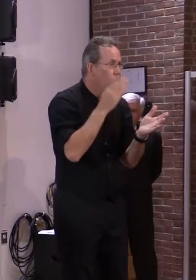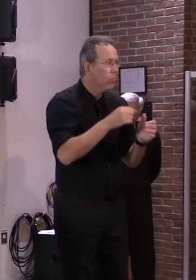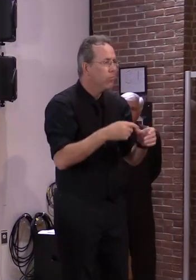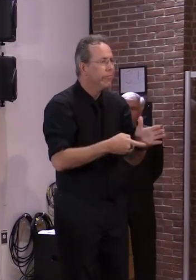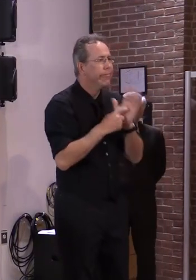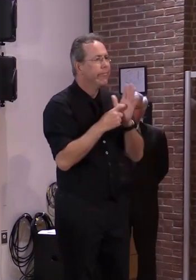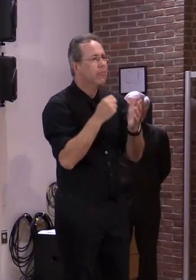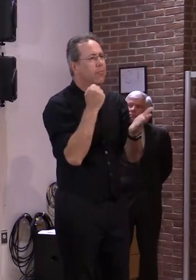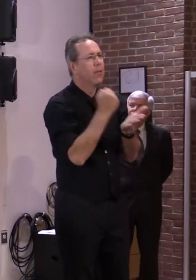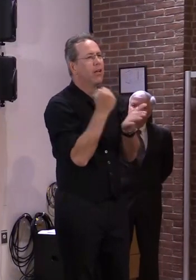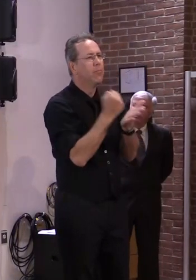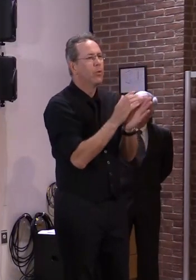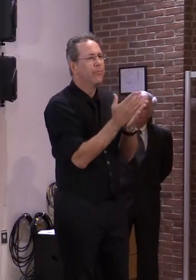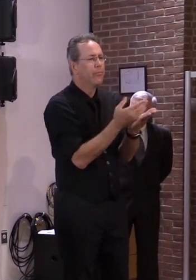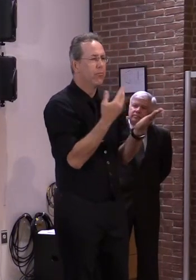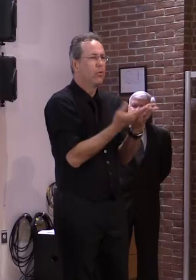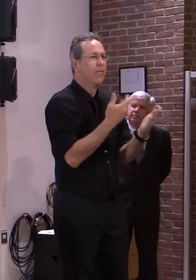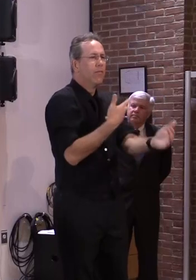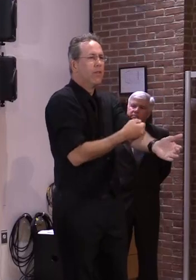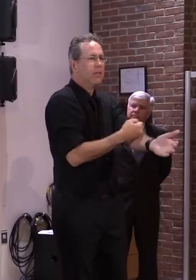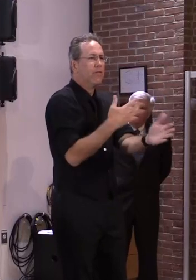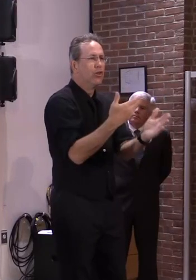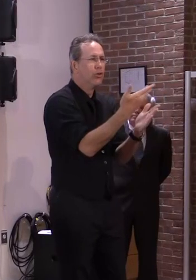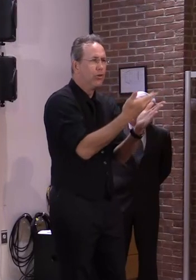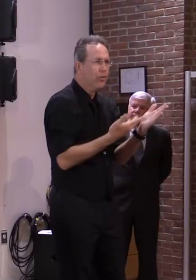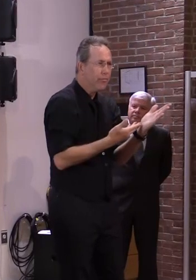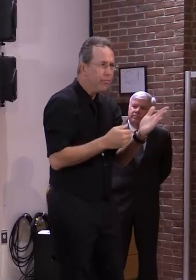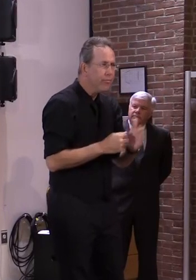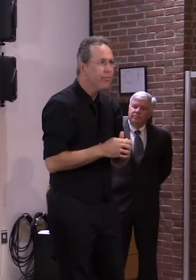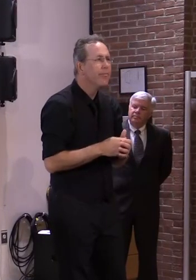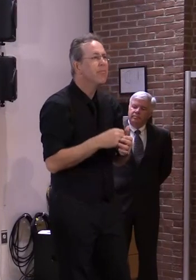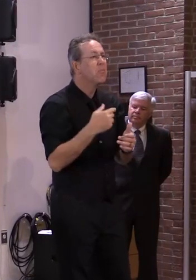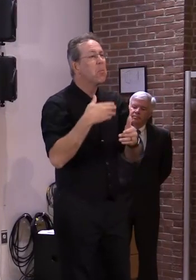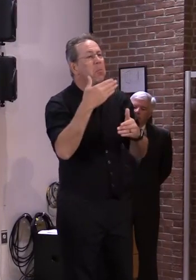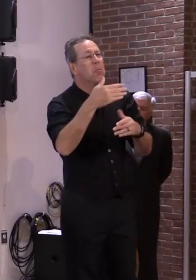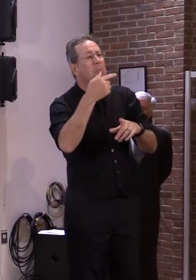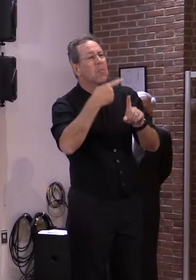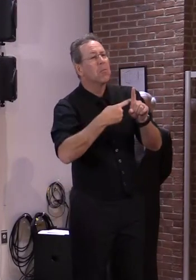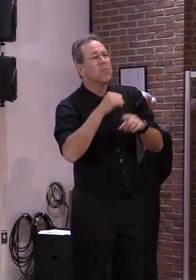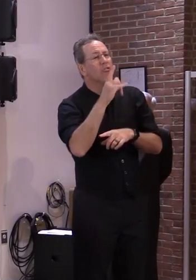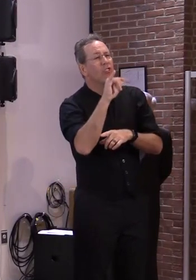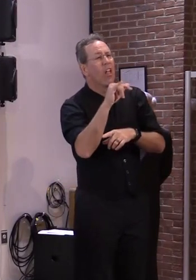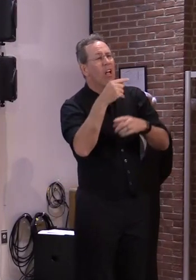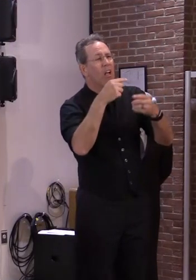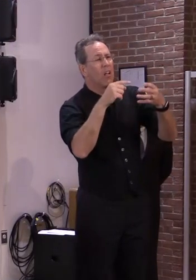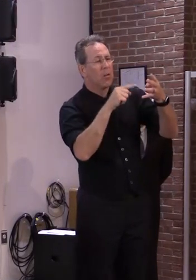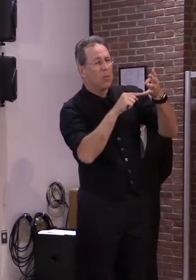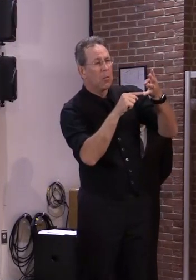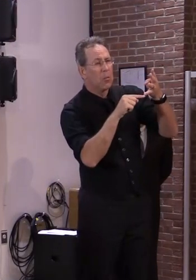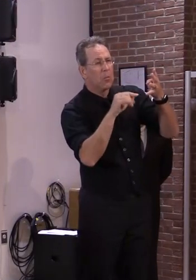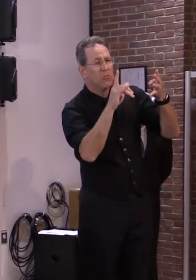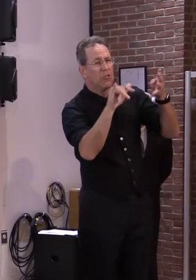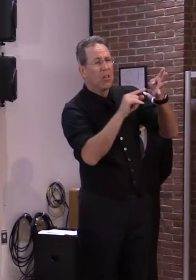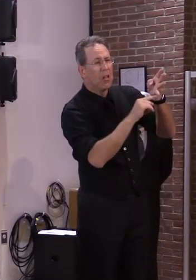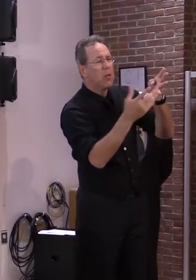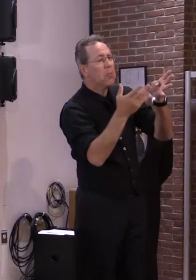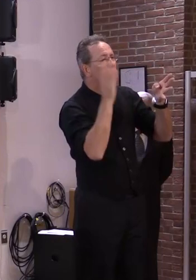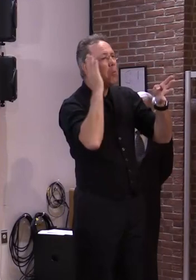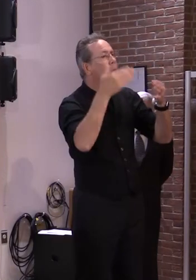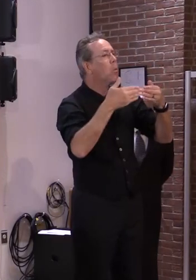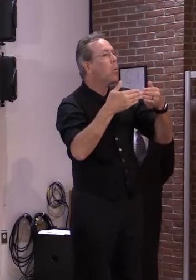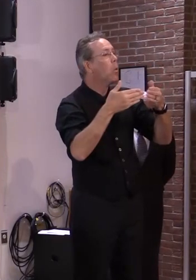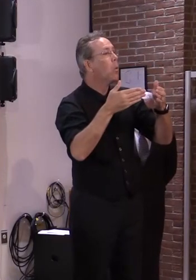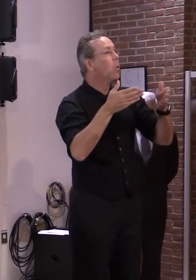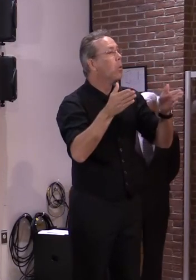sometime at the end of July, we might see that the border will be opened up to those who have been vaccinated. But again, that's